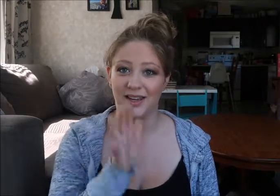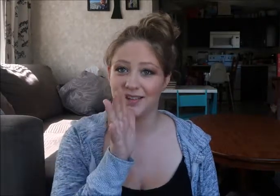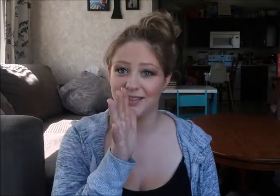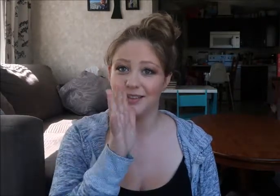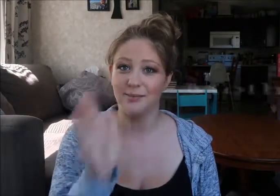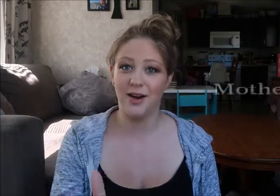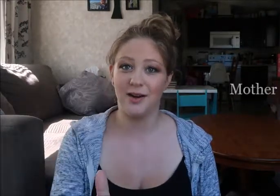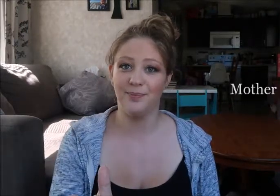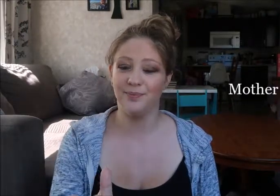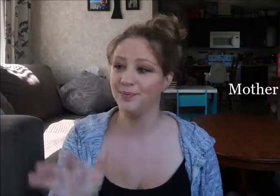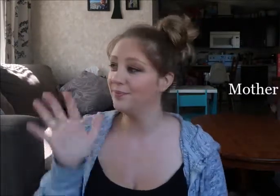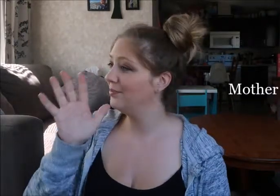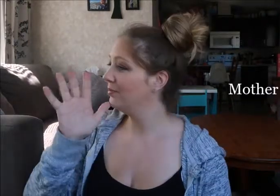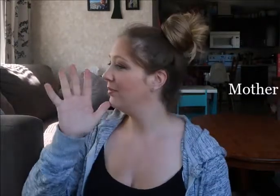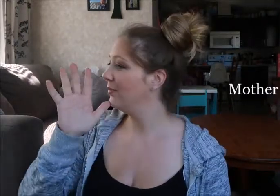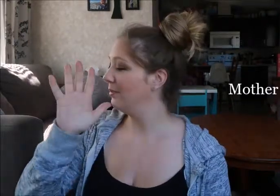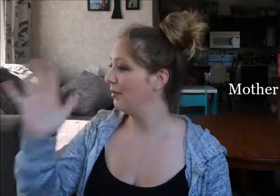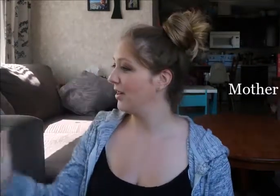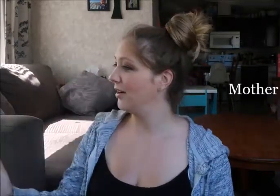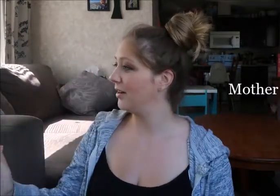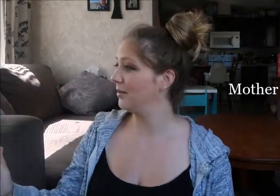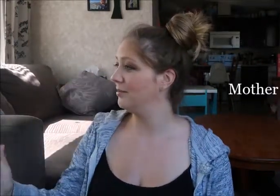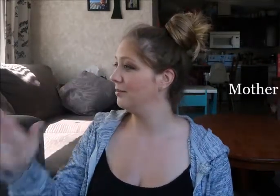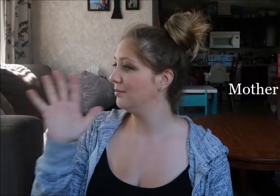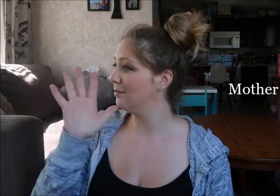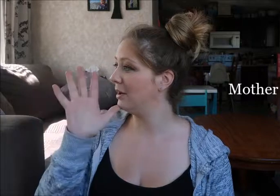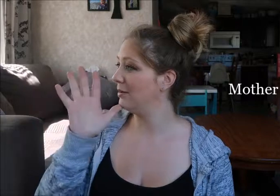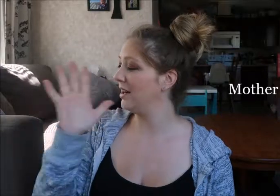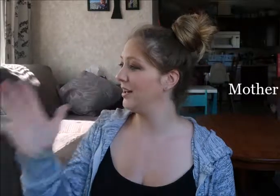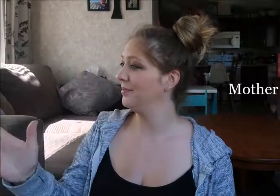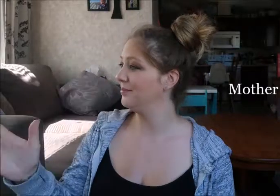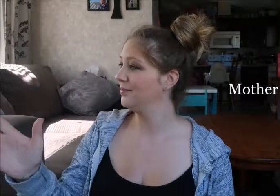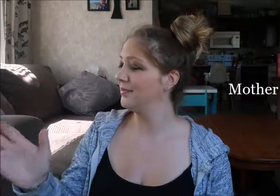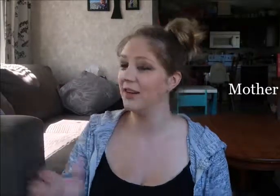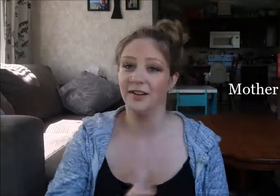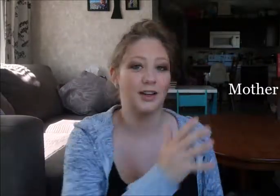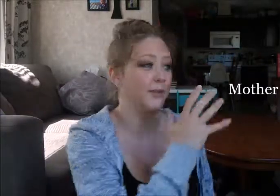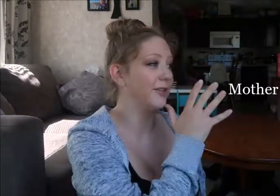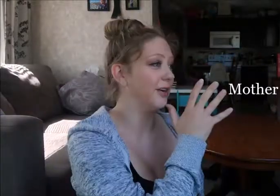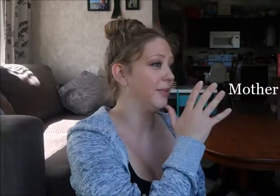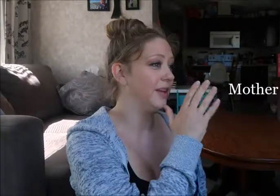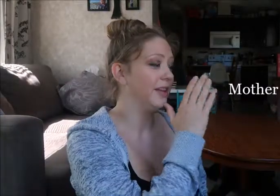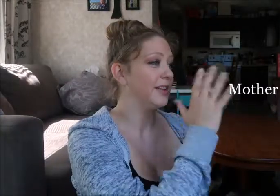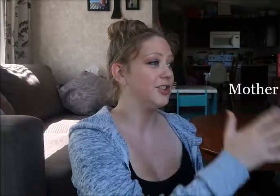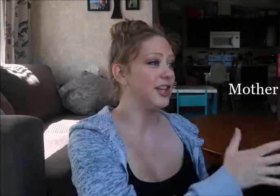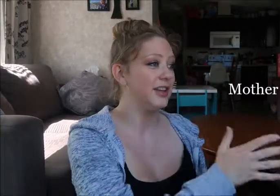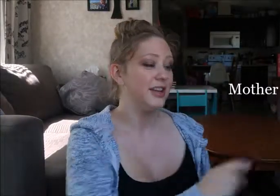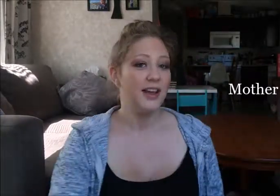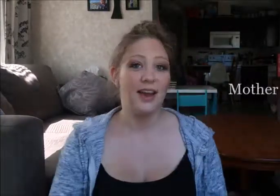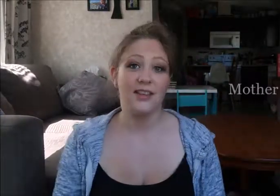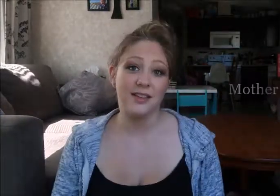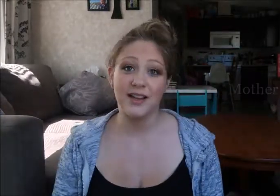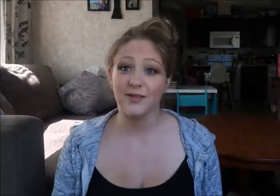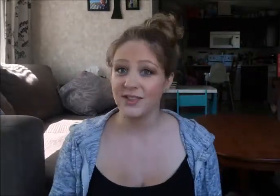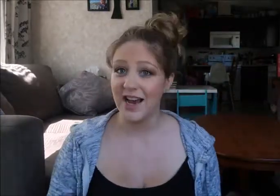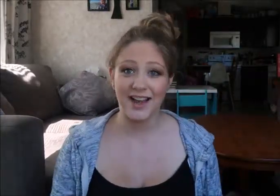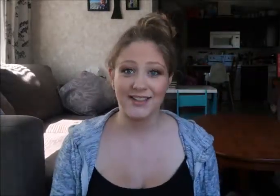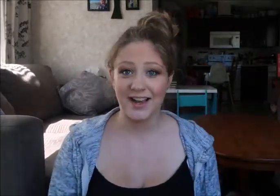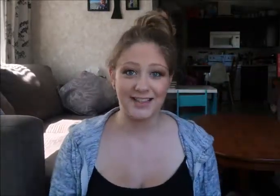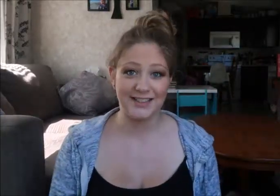is mom, mother, mama, all coming from the chin. And then the sign for dad, daddy,